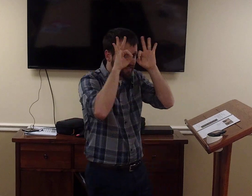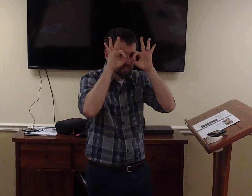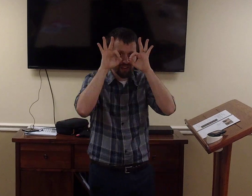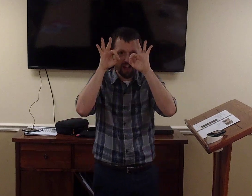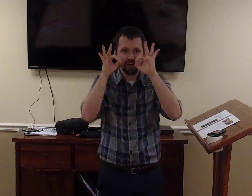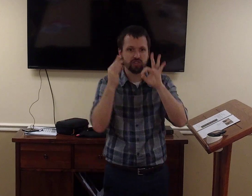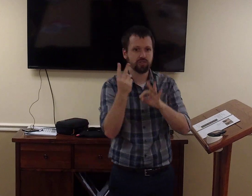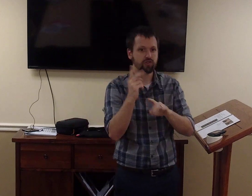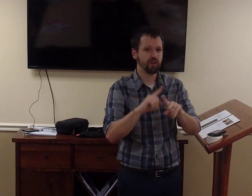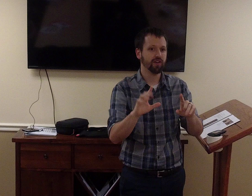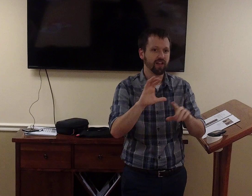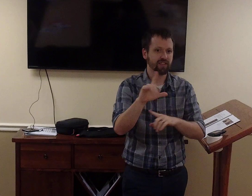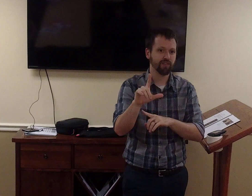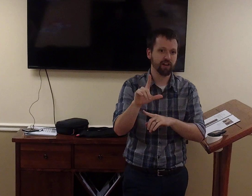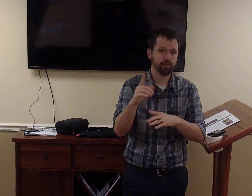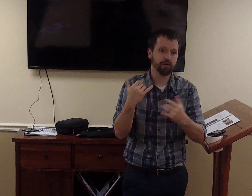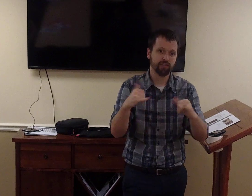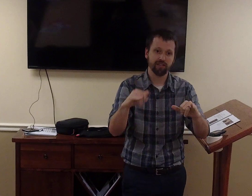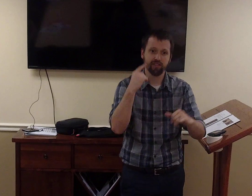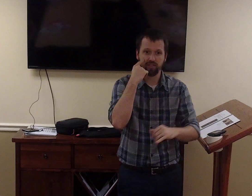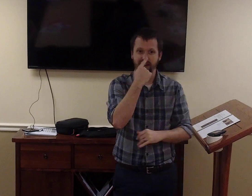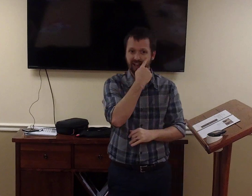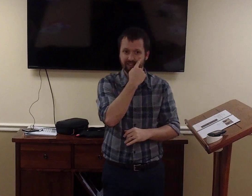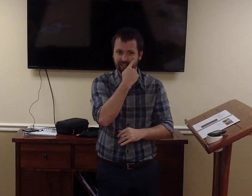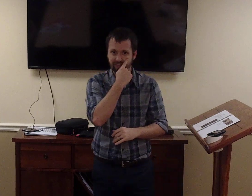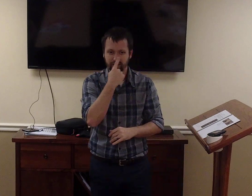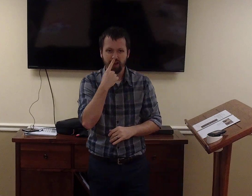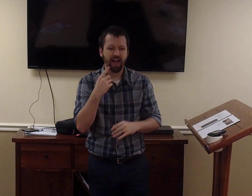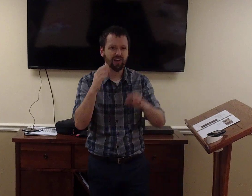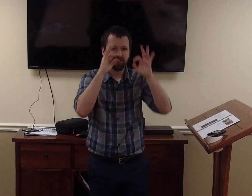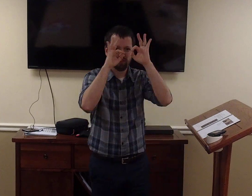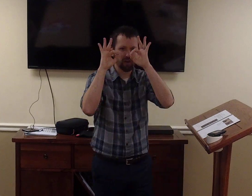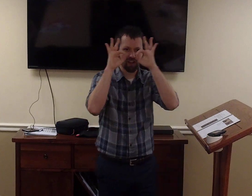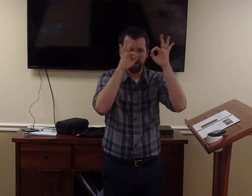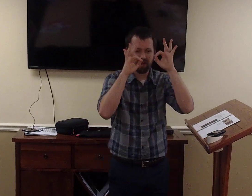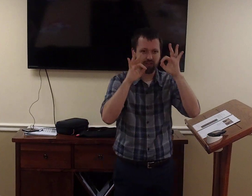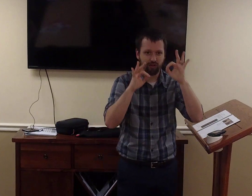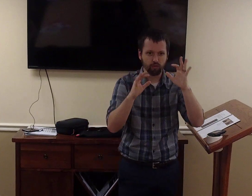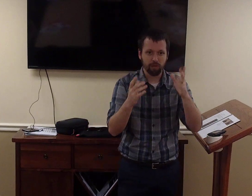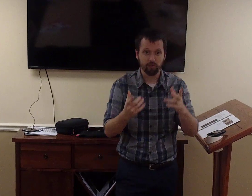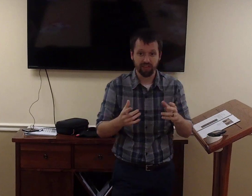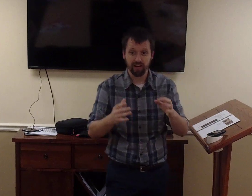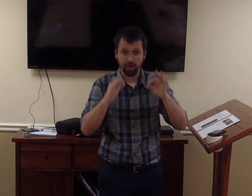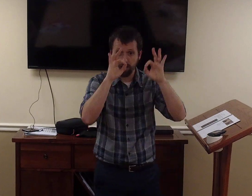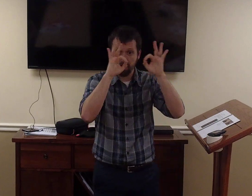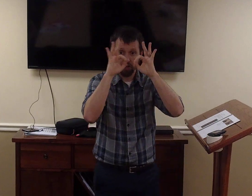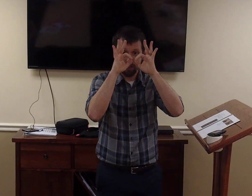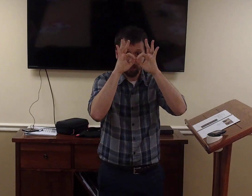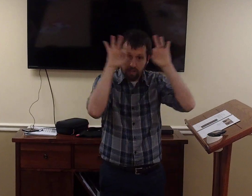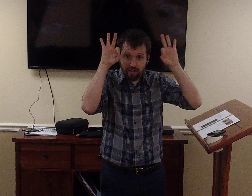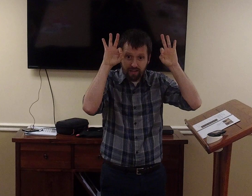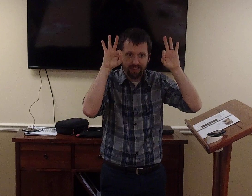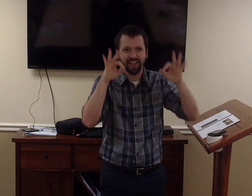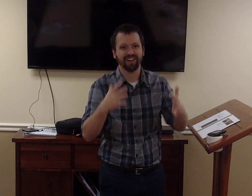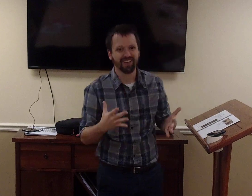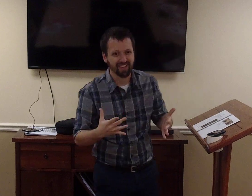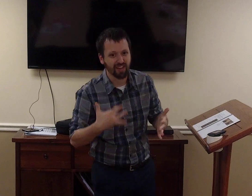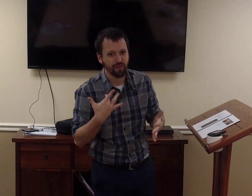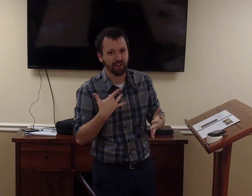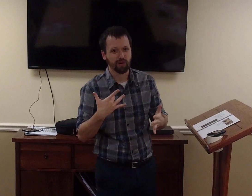see, now I've just used two different classifiers, but it's still the eyes. I use this one a lot with my students when people sign to me. I'll be like, because that's how I feel like when I